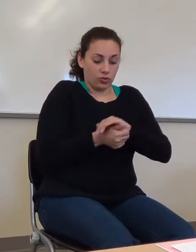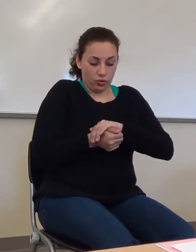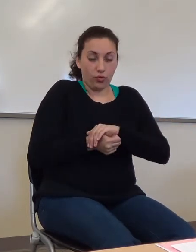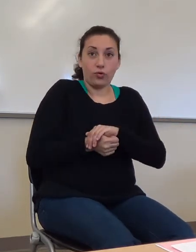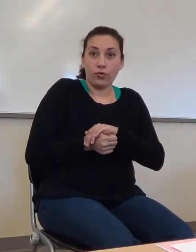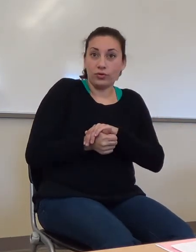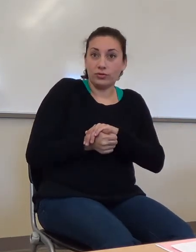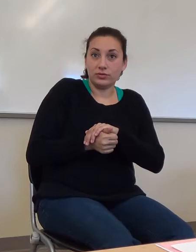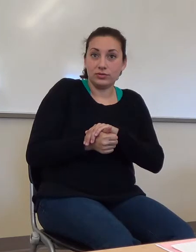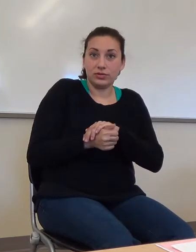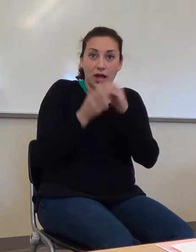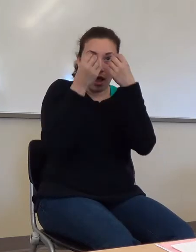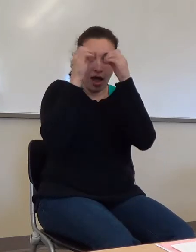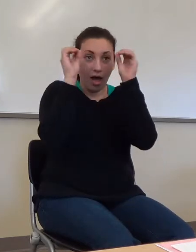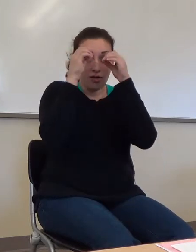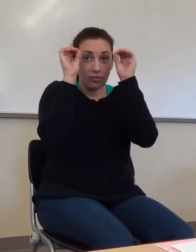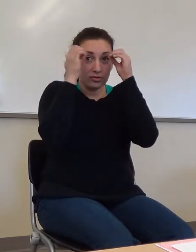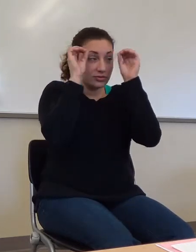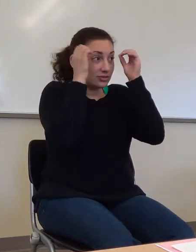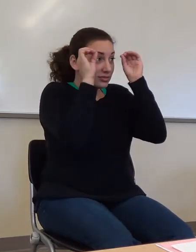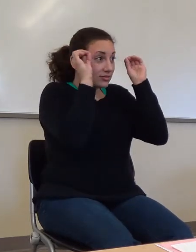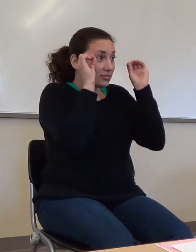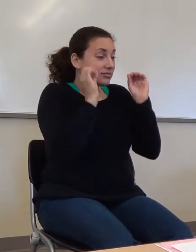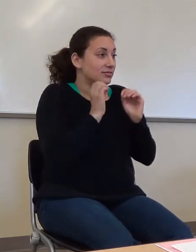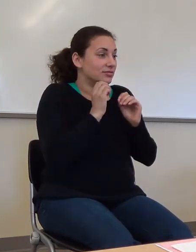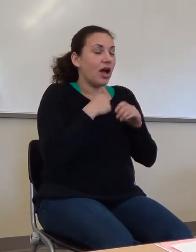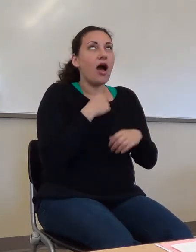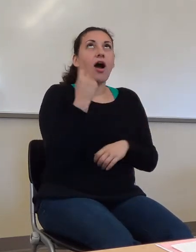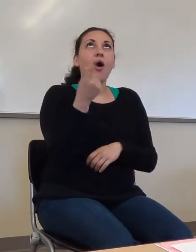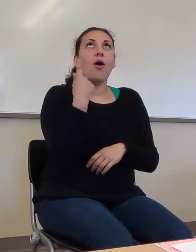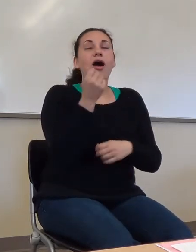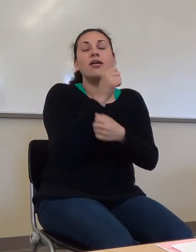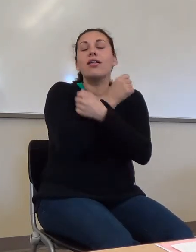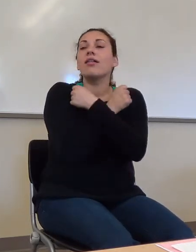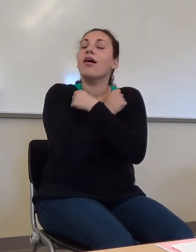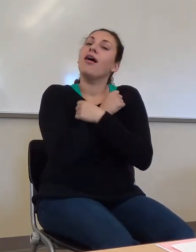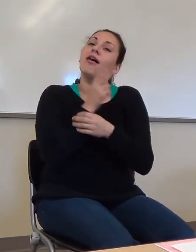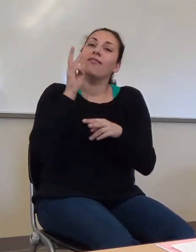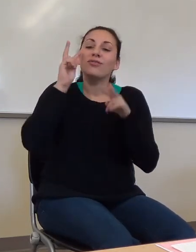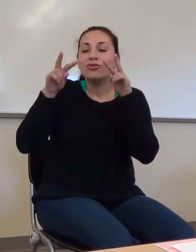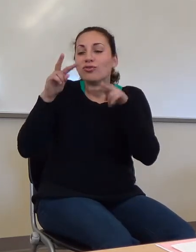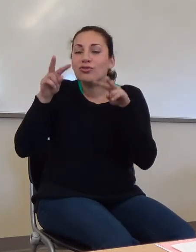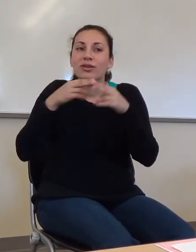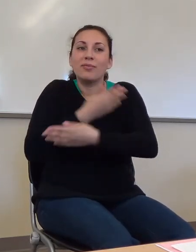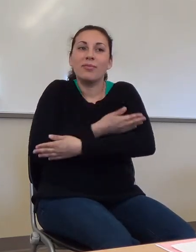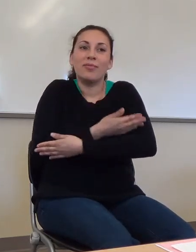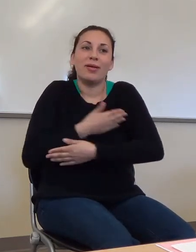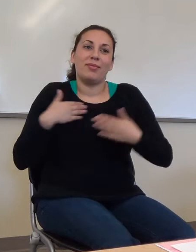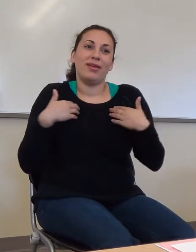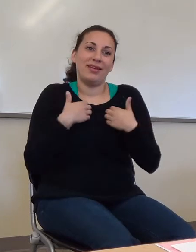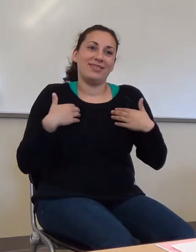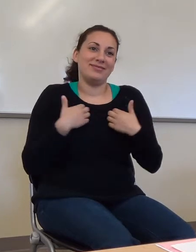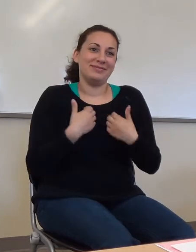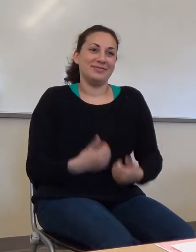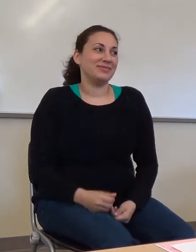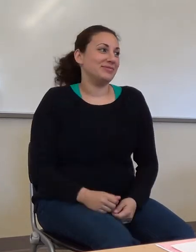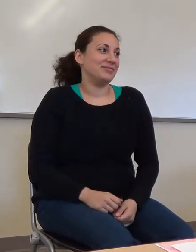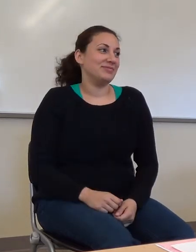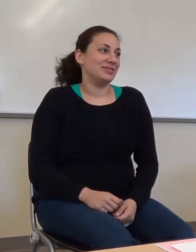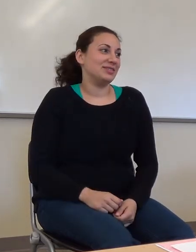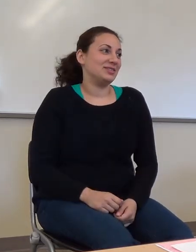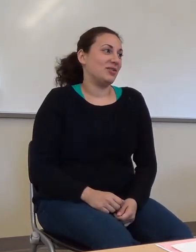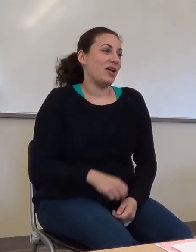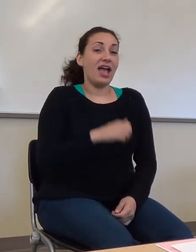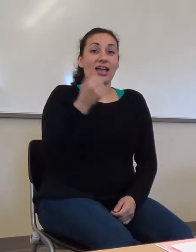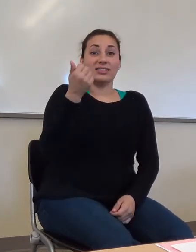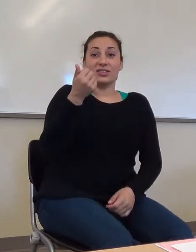some owls. I always love to look at baby animals. So those are, yeah, so those are hatchlings.